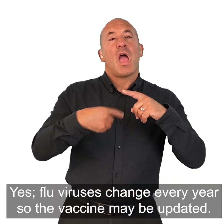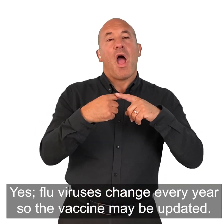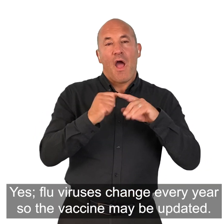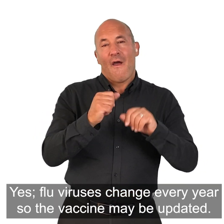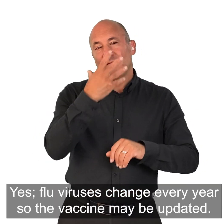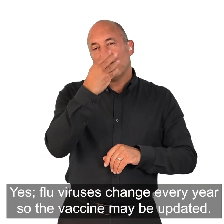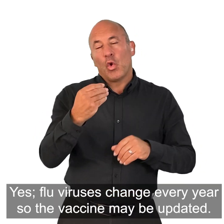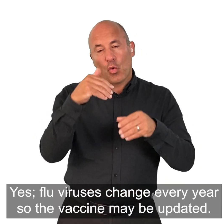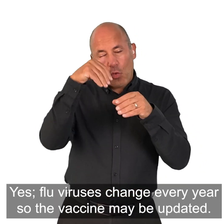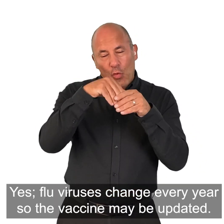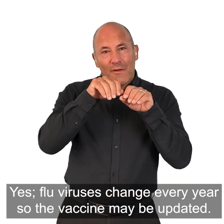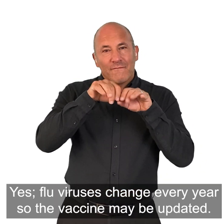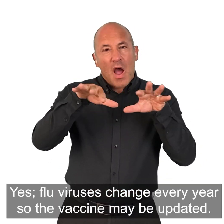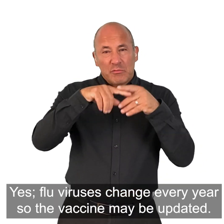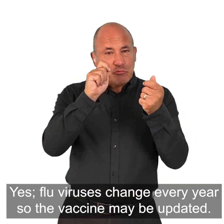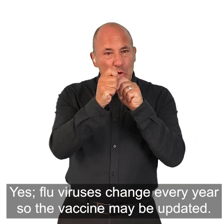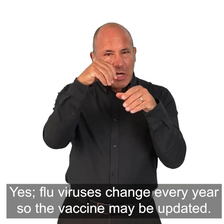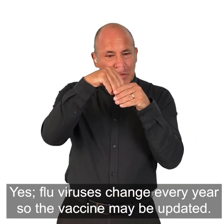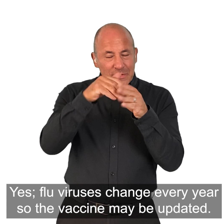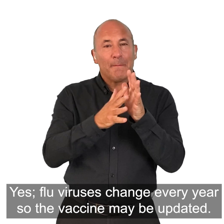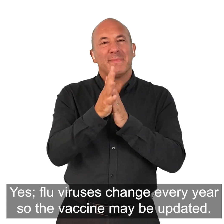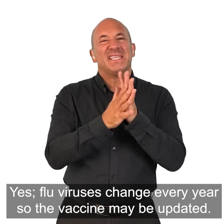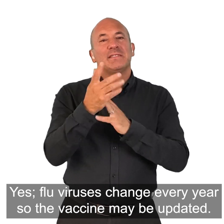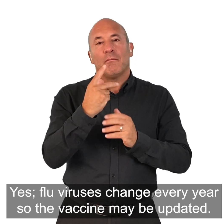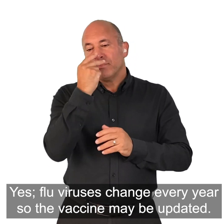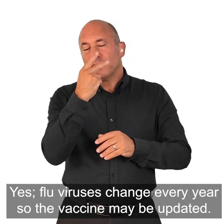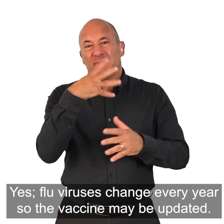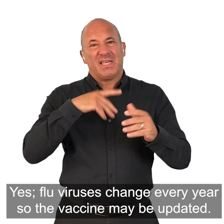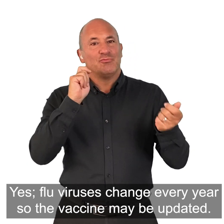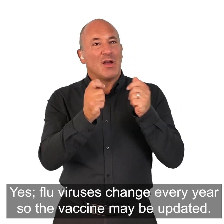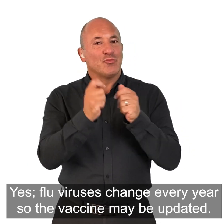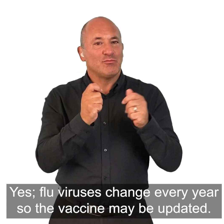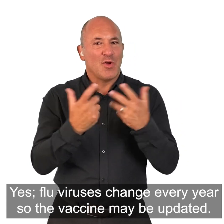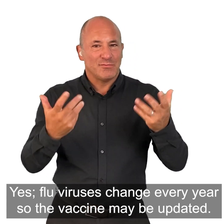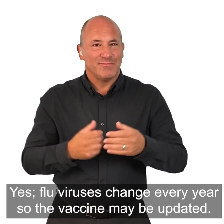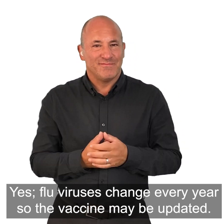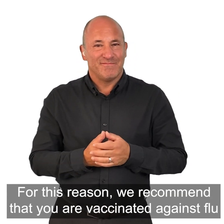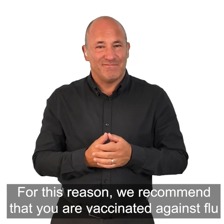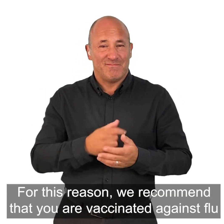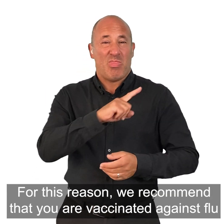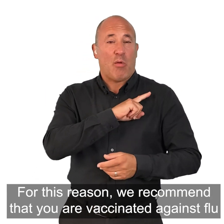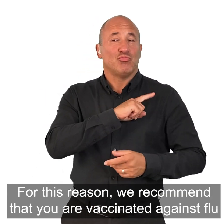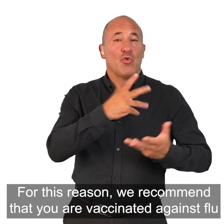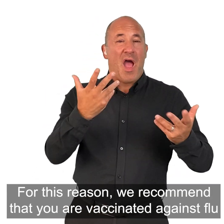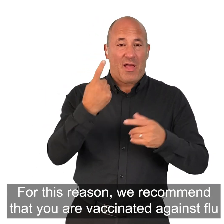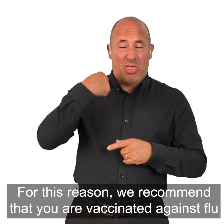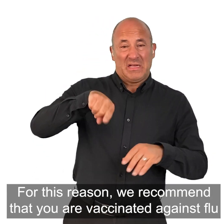Yes. Flu viruses change every year, so the vaccine may be updated. For this reason, we